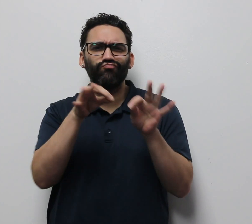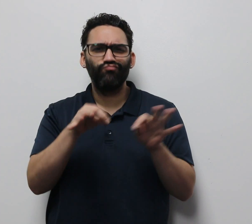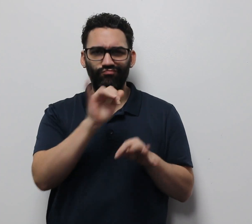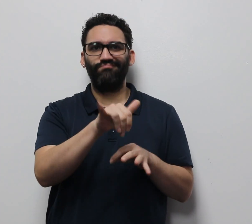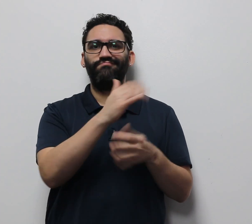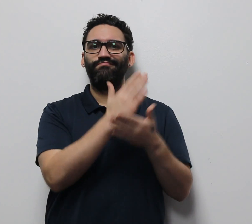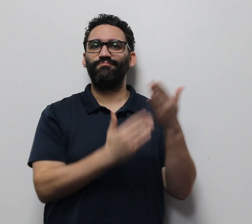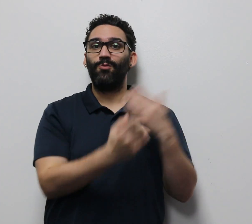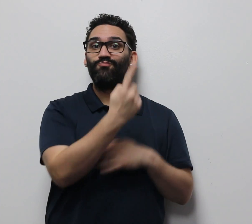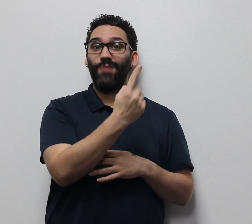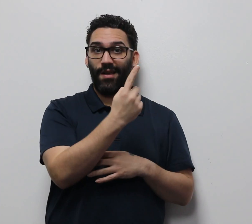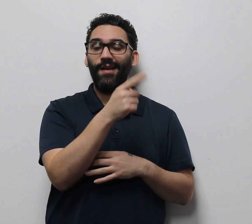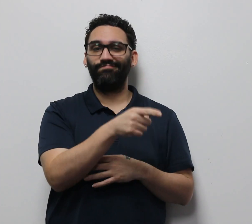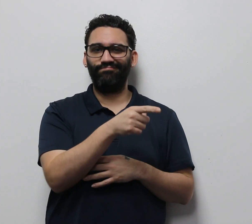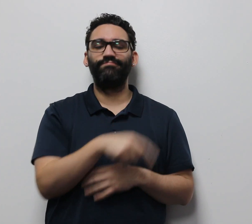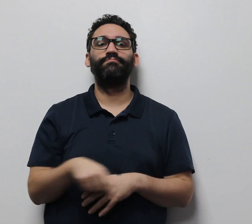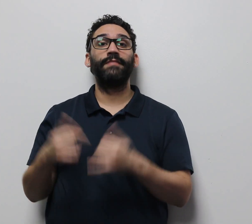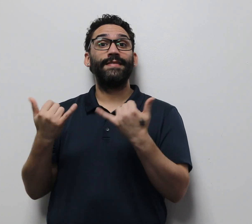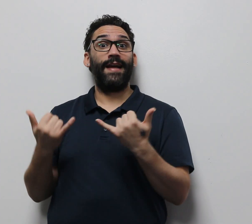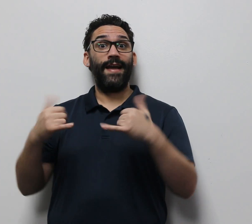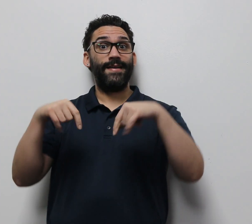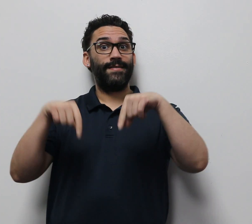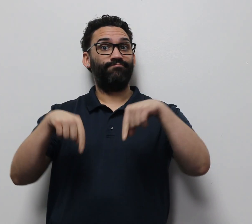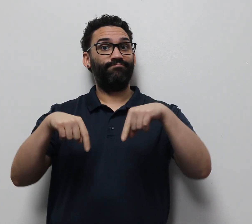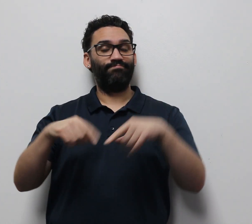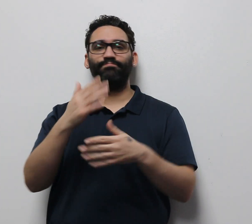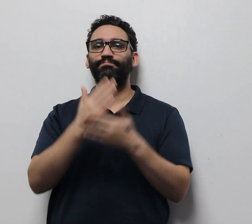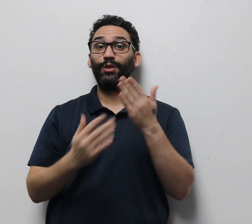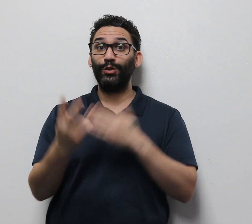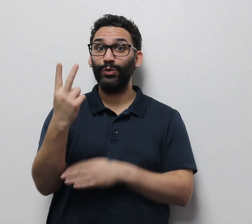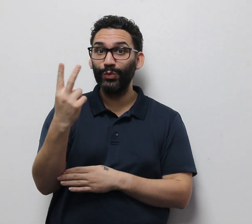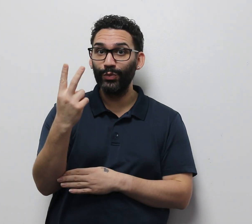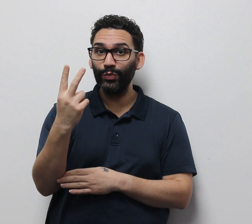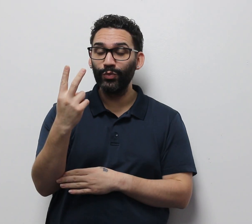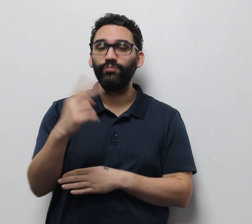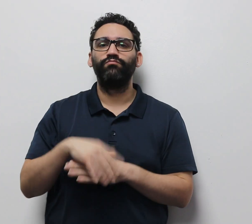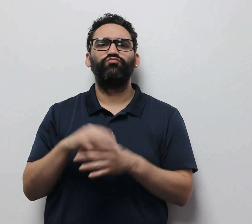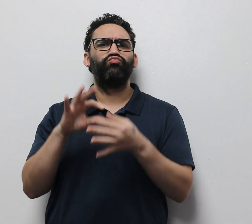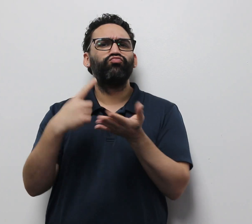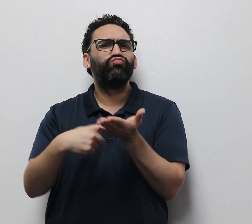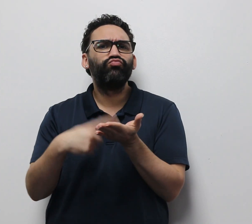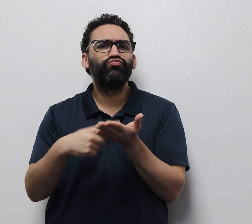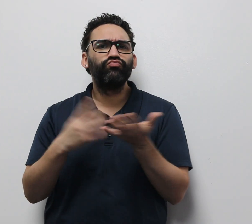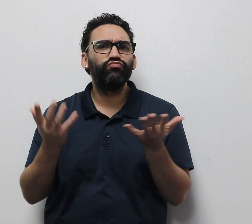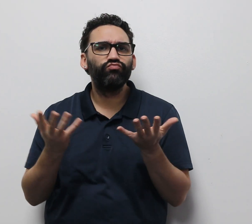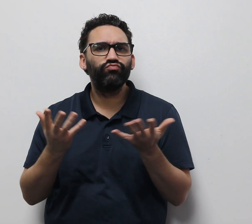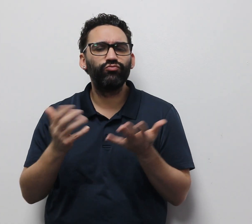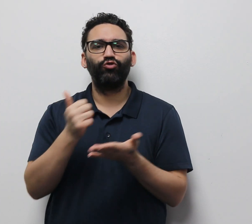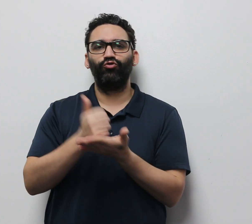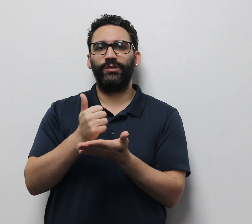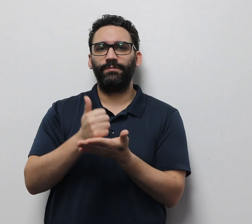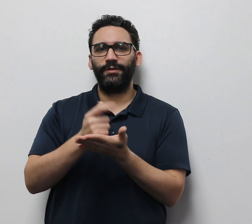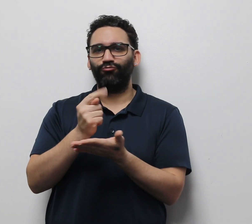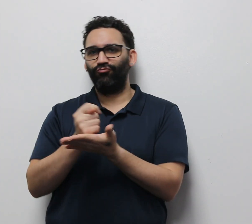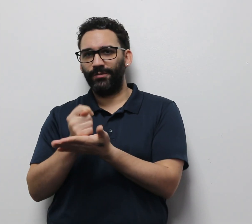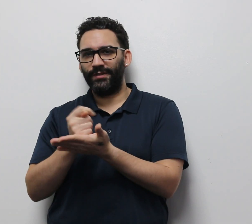what it looks like and what is expected symptoms. This is now part 2 on the same topic. We are going to be talking